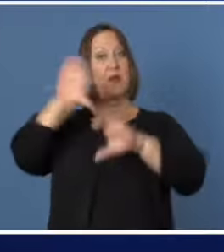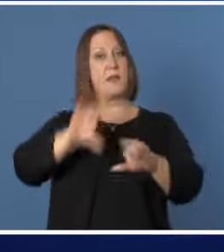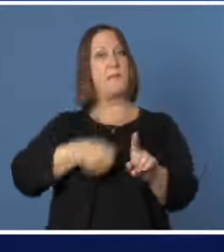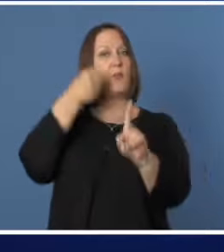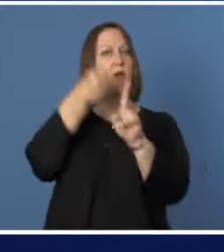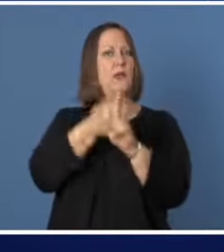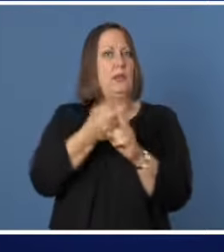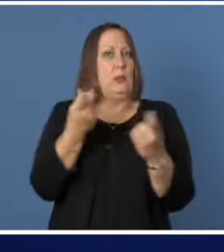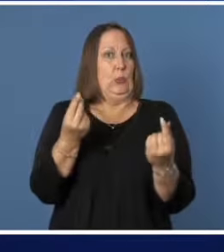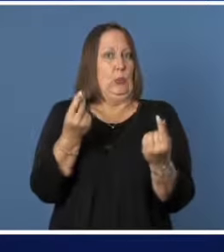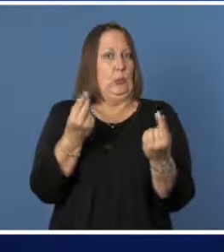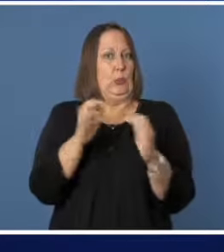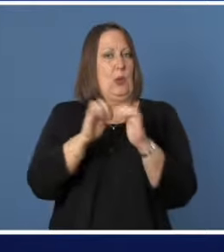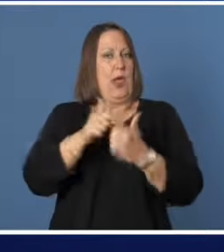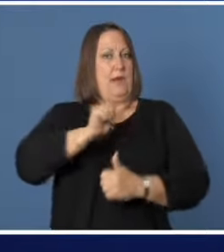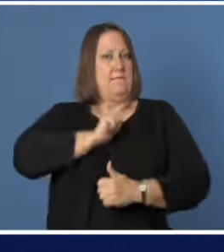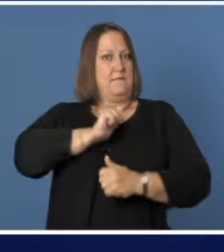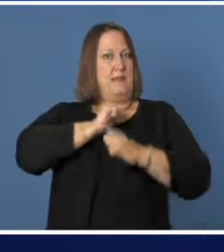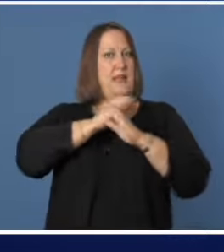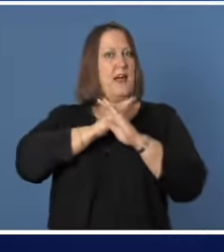Before a chemical attack.